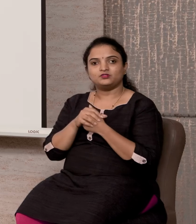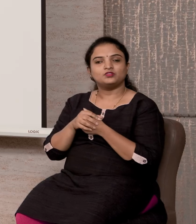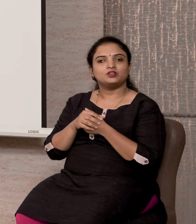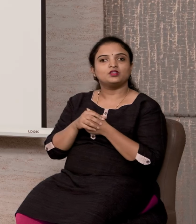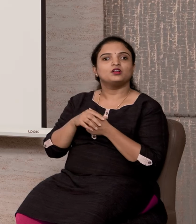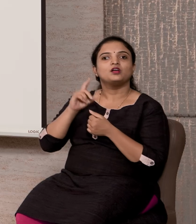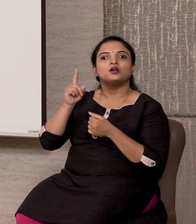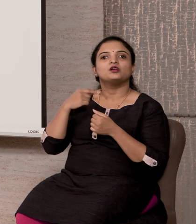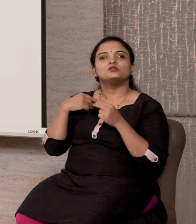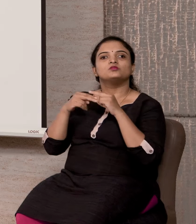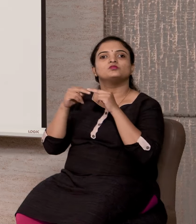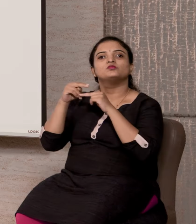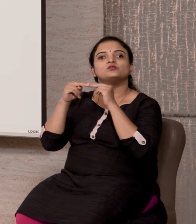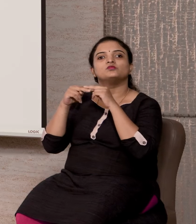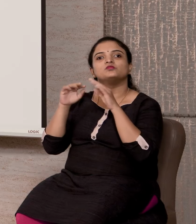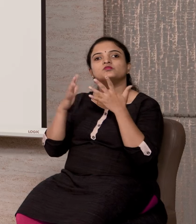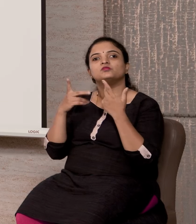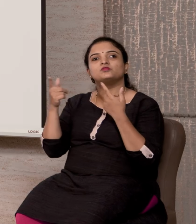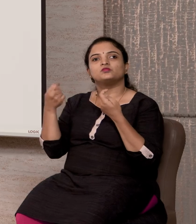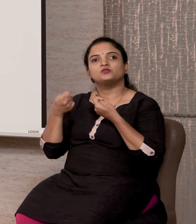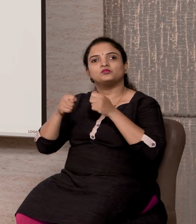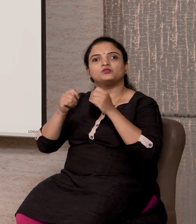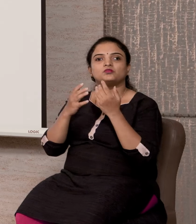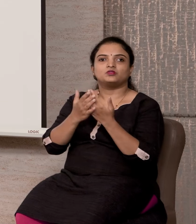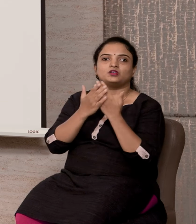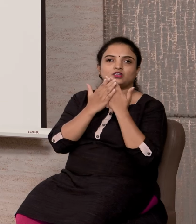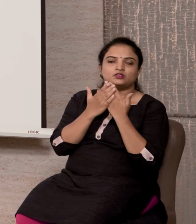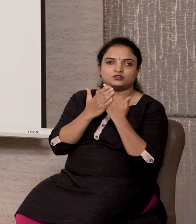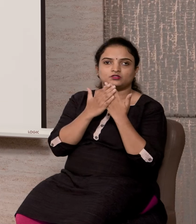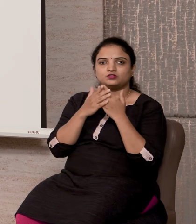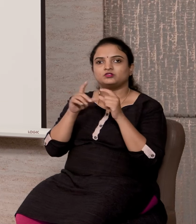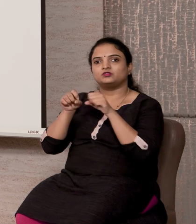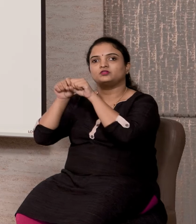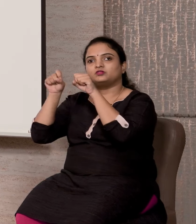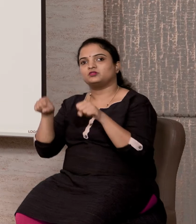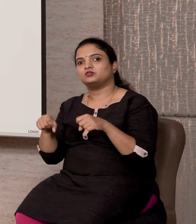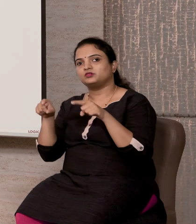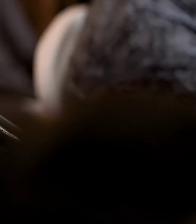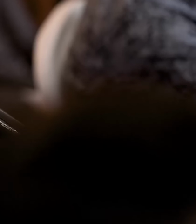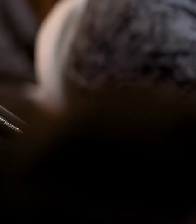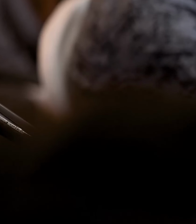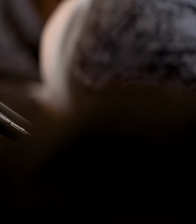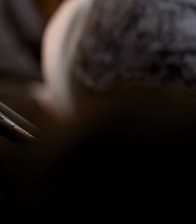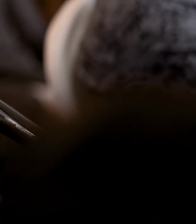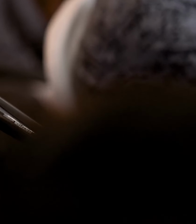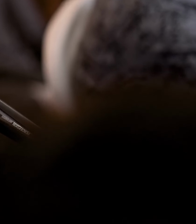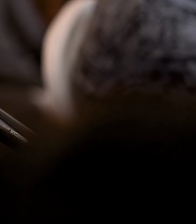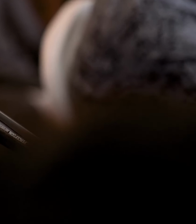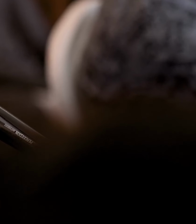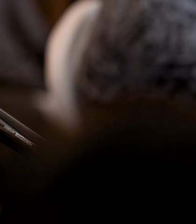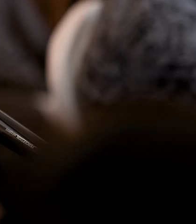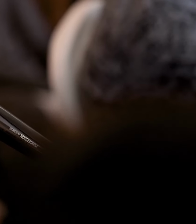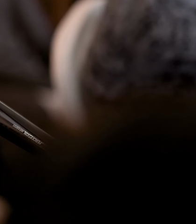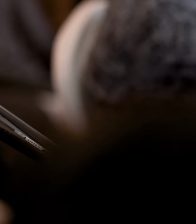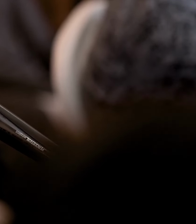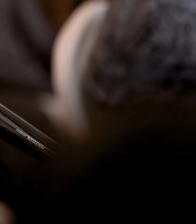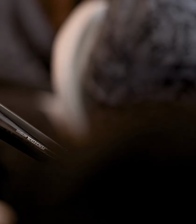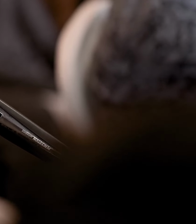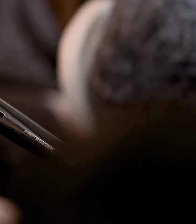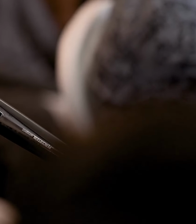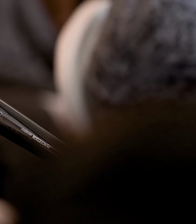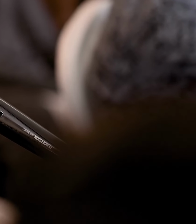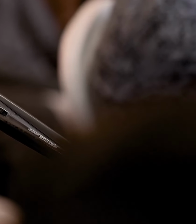understand we're trying to bring education system into place with this accessibility game, Right. what do we